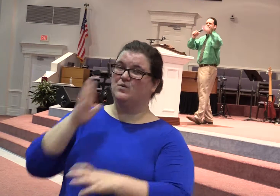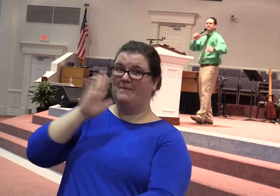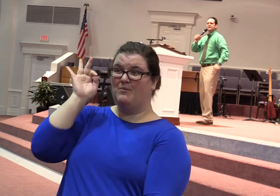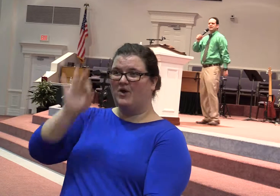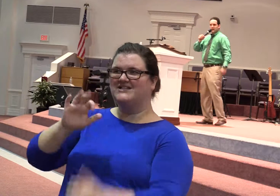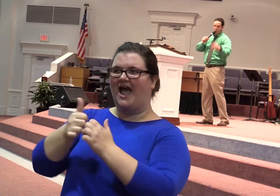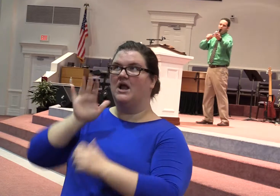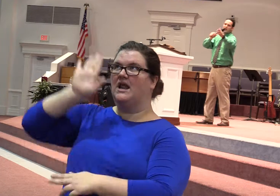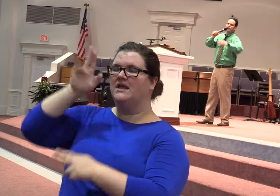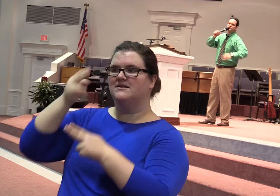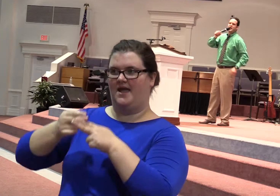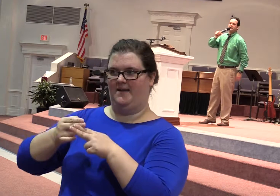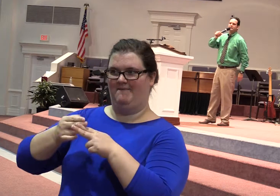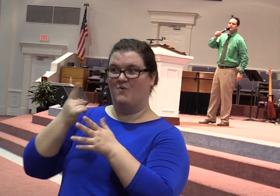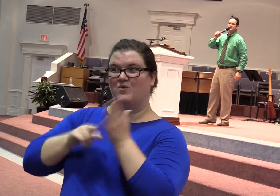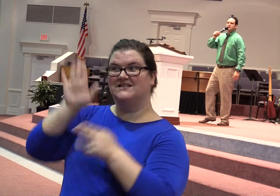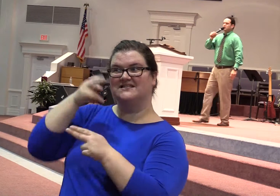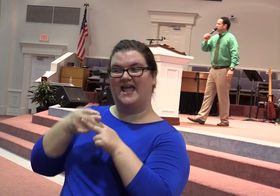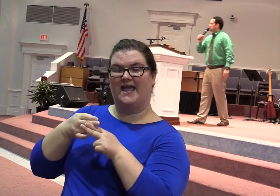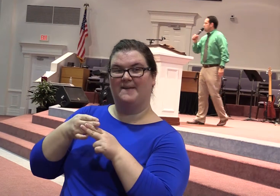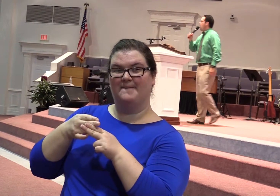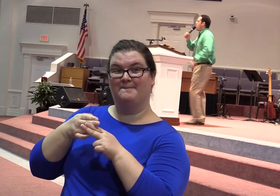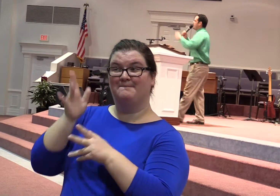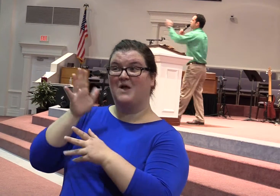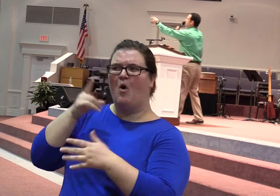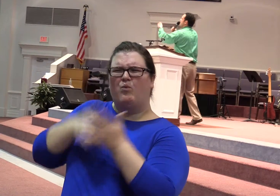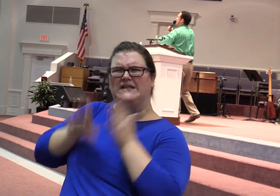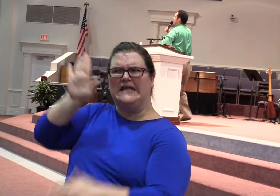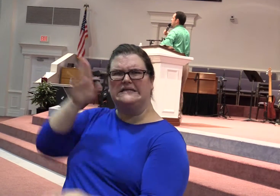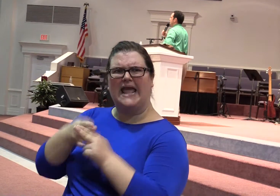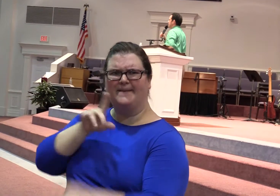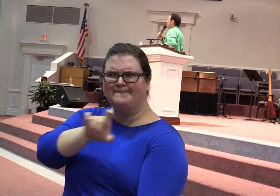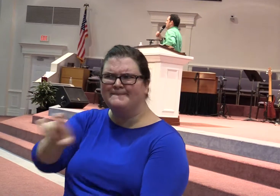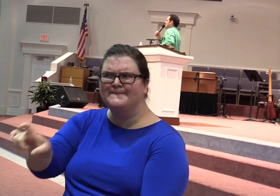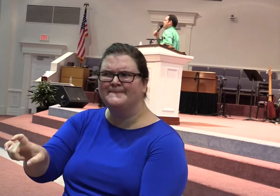name. And what is his name? That's right. What is his name?